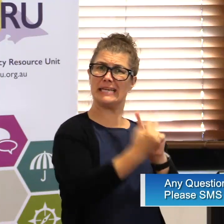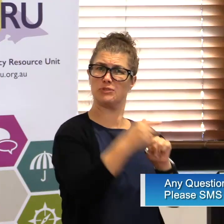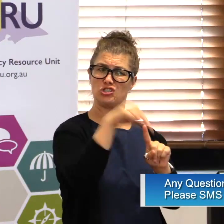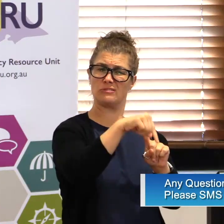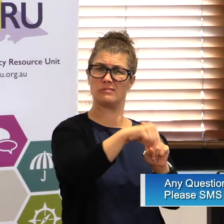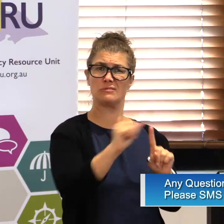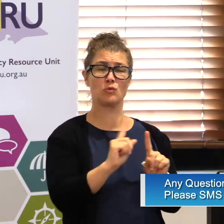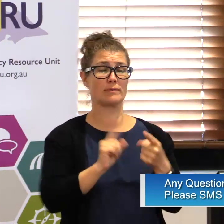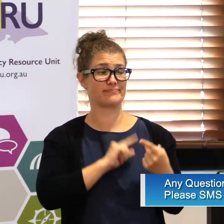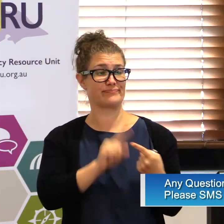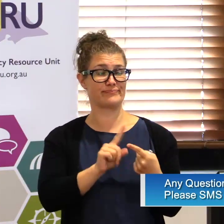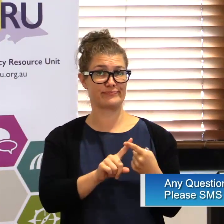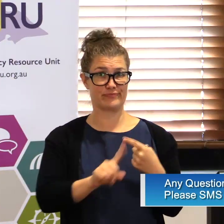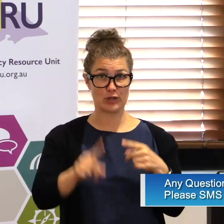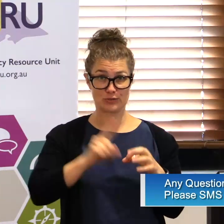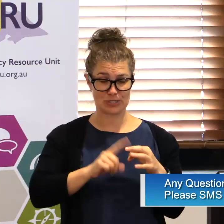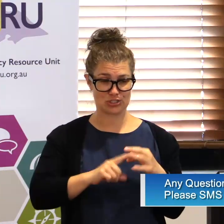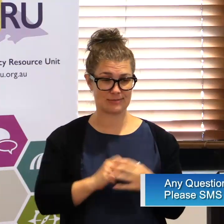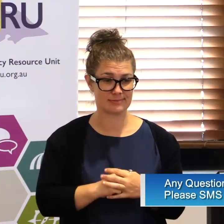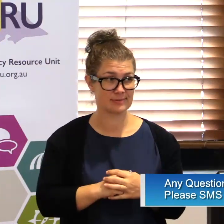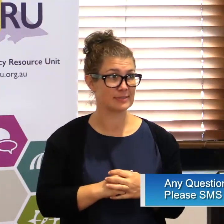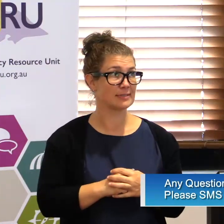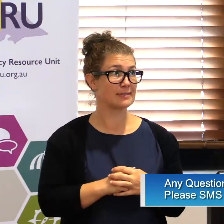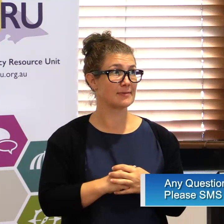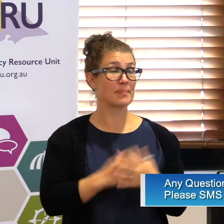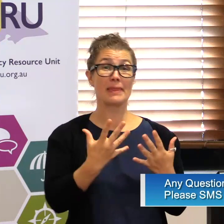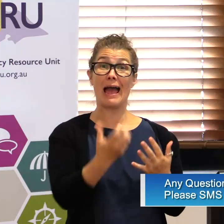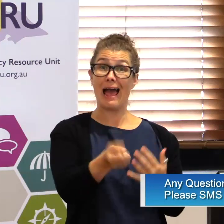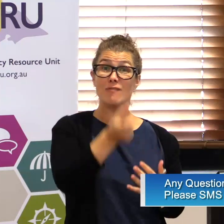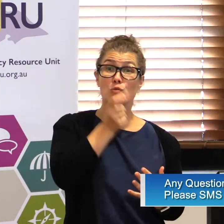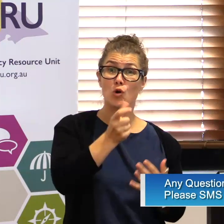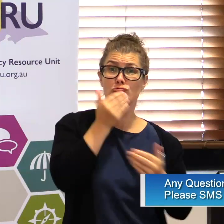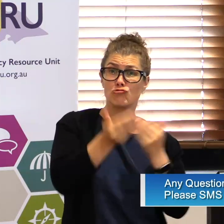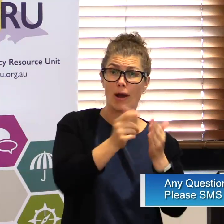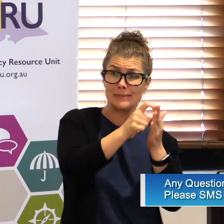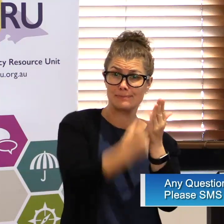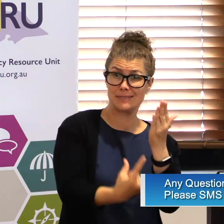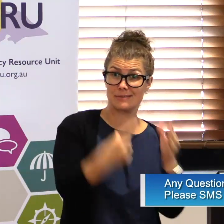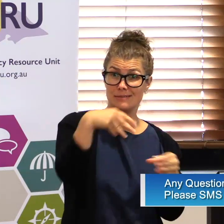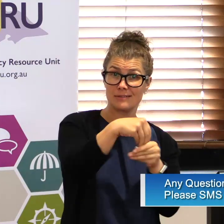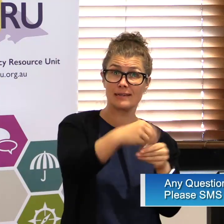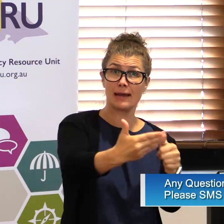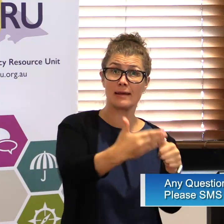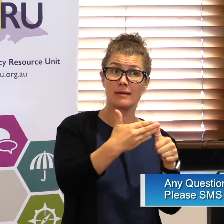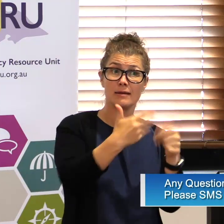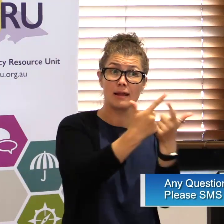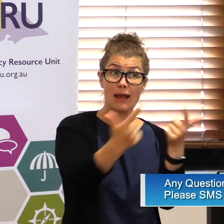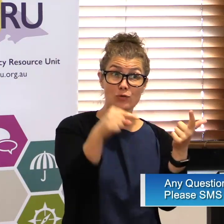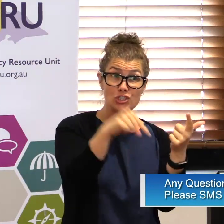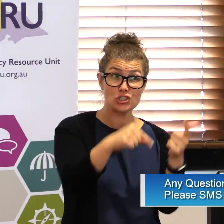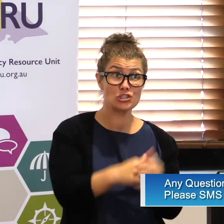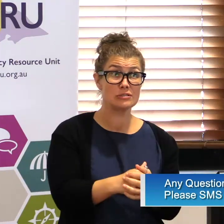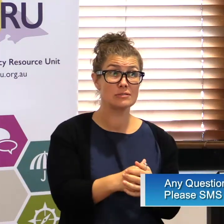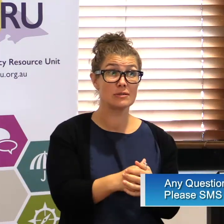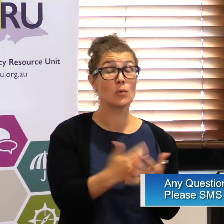Yeah, so the first question was, is there a word for disability in Aboriginal languages?